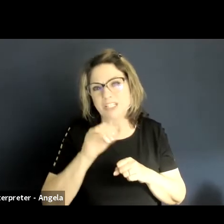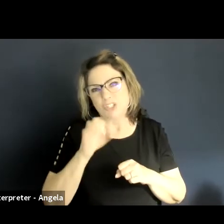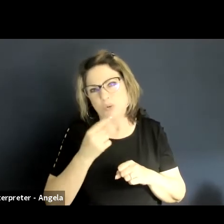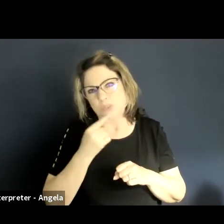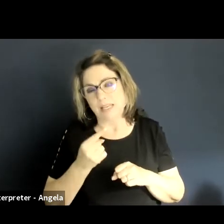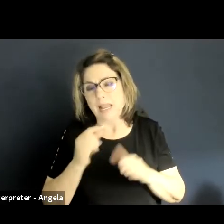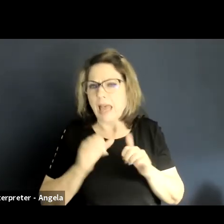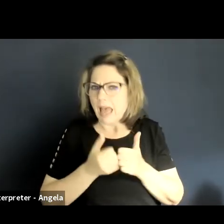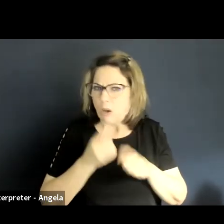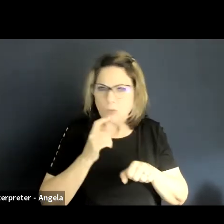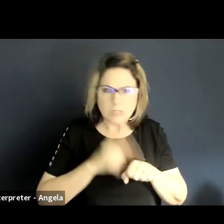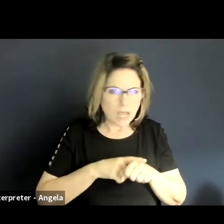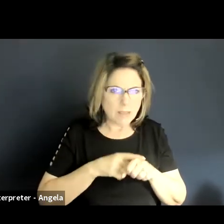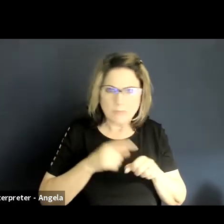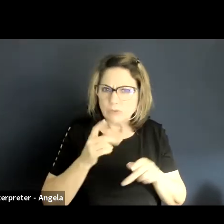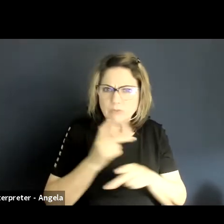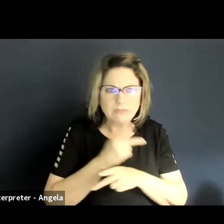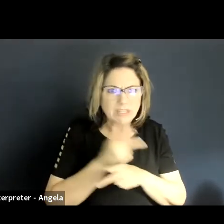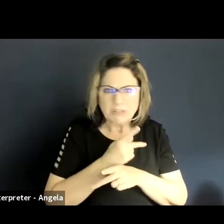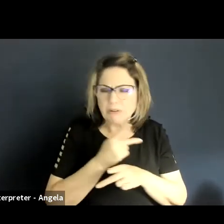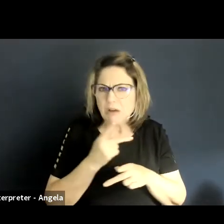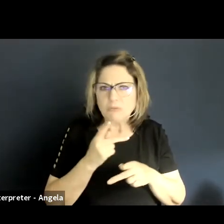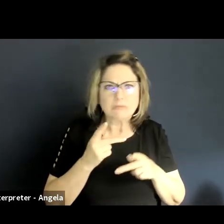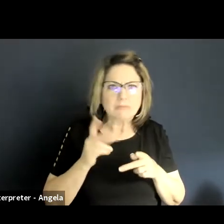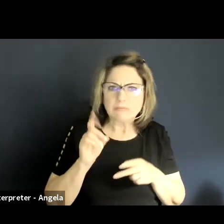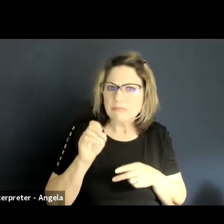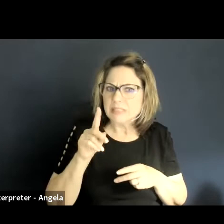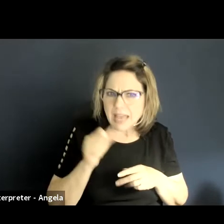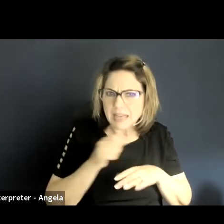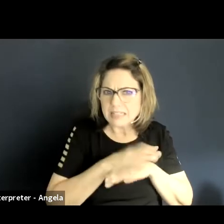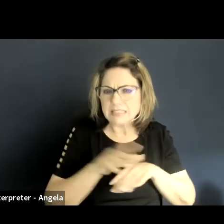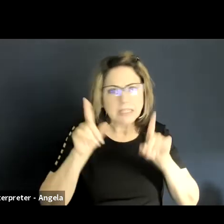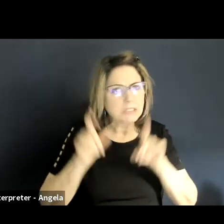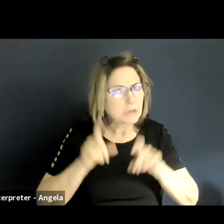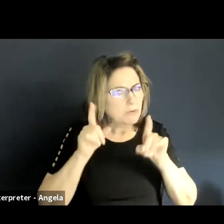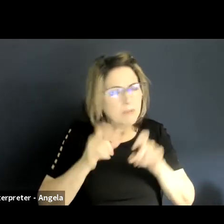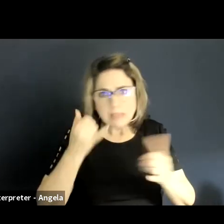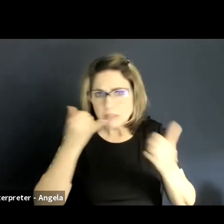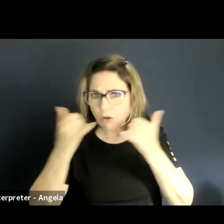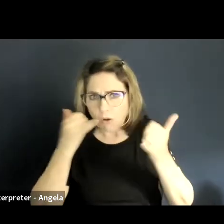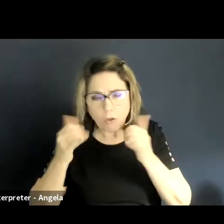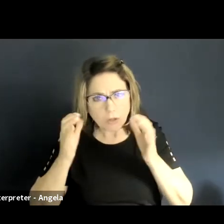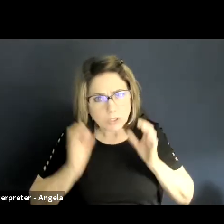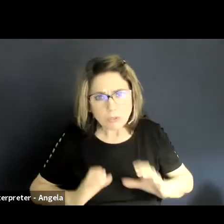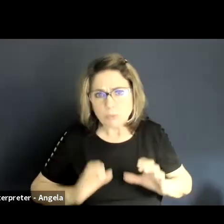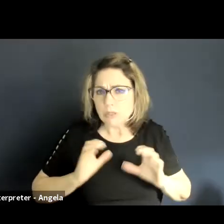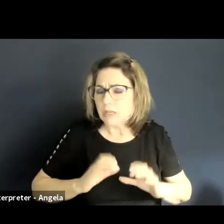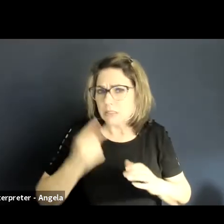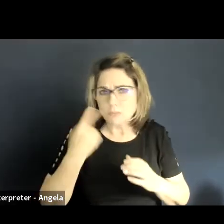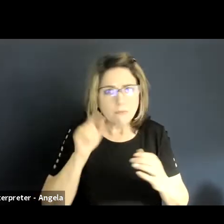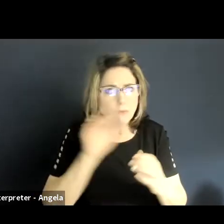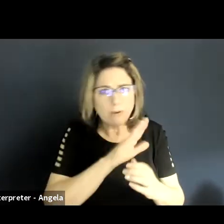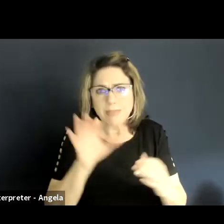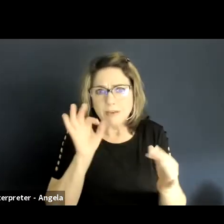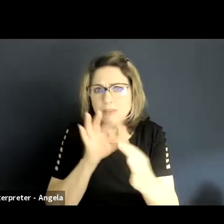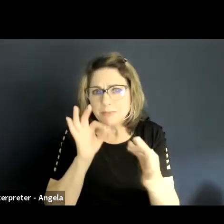the time to determine data, gather and analyze the data, send out surveys, call consumers and or customers for feedback?